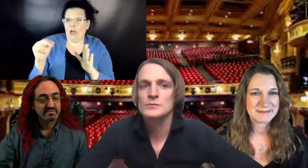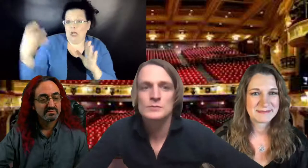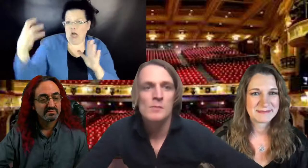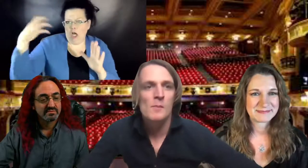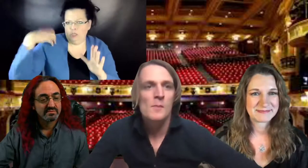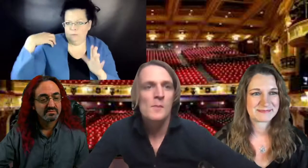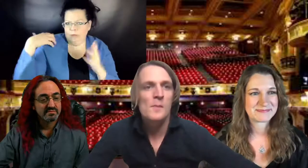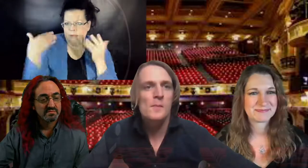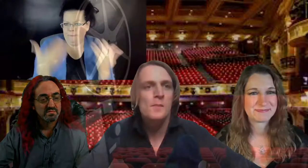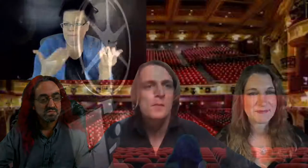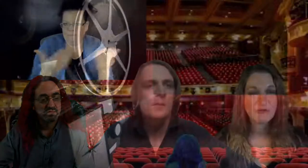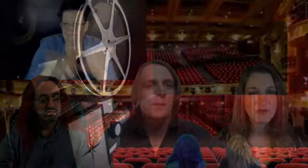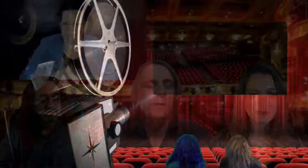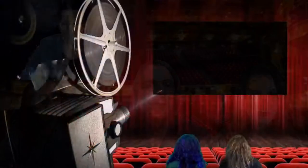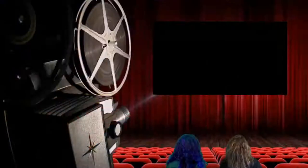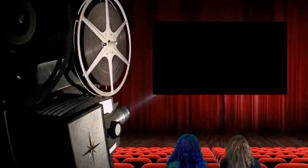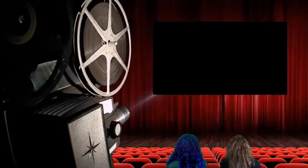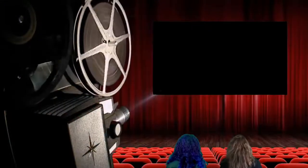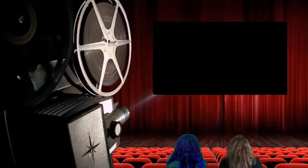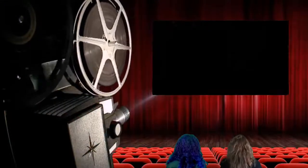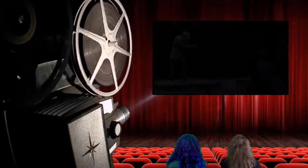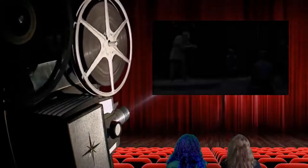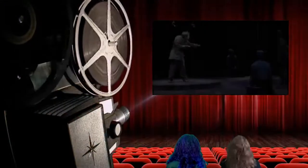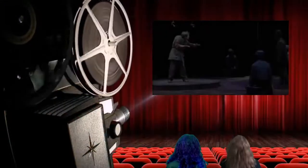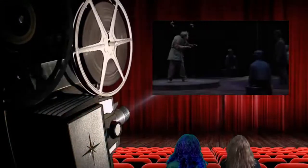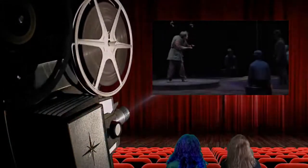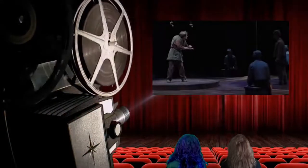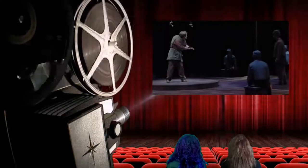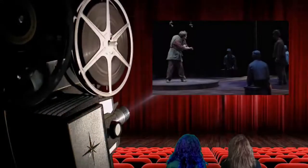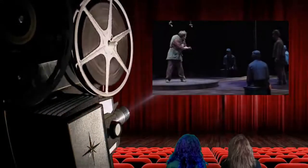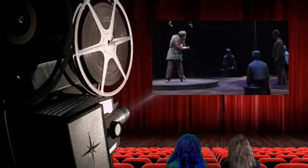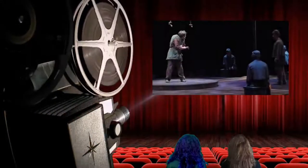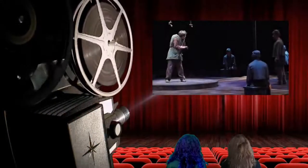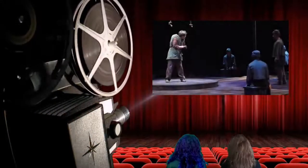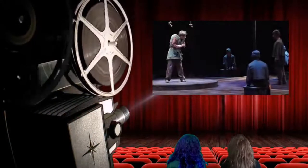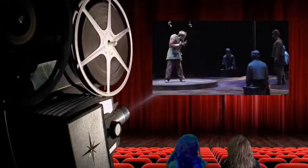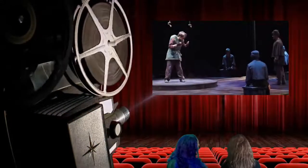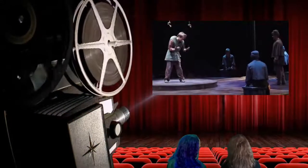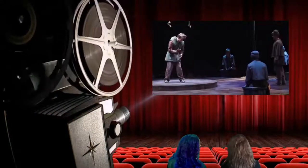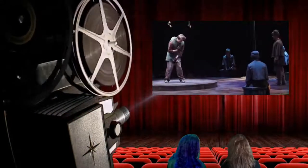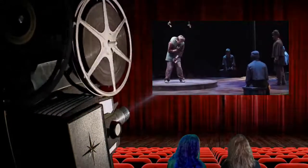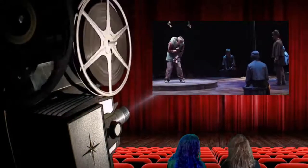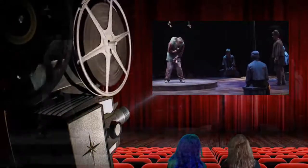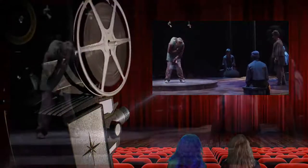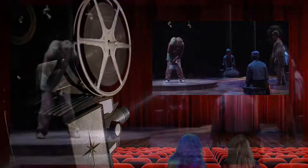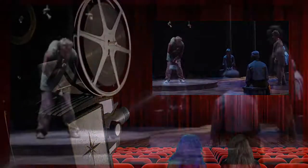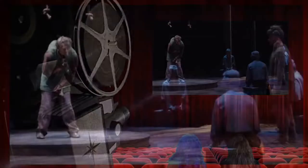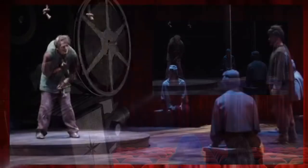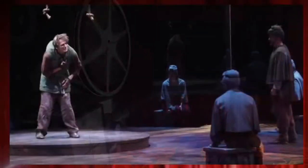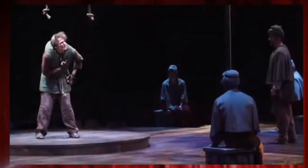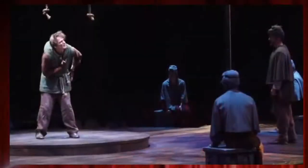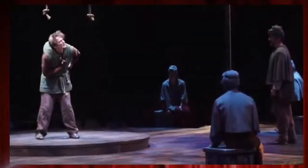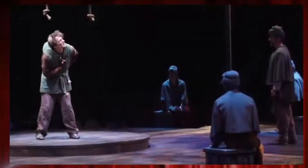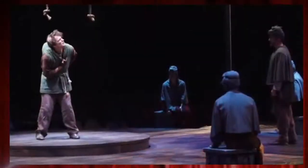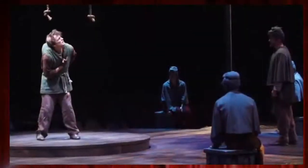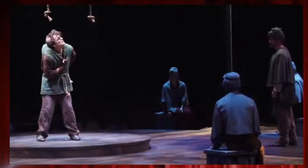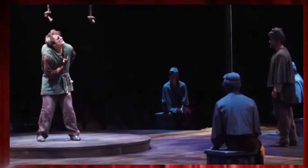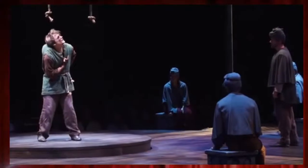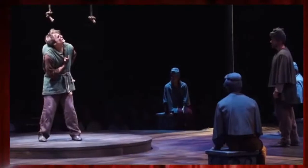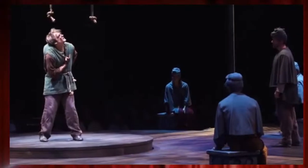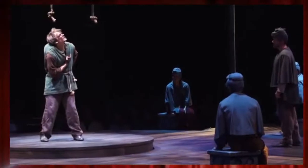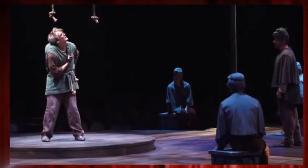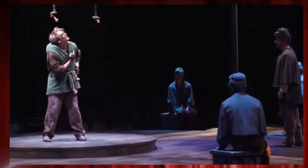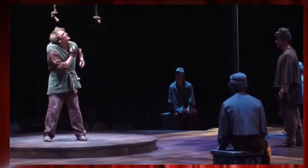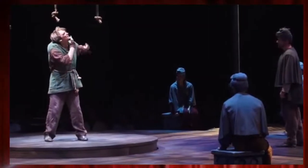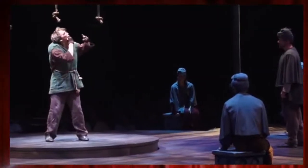Hunchback of Notre Dame. Below me, all my life I watch them as I hide up